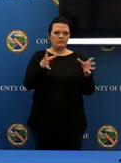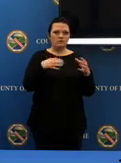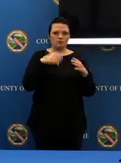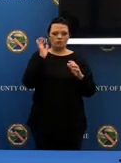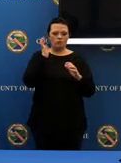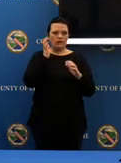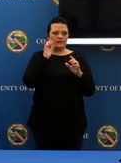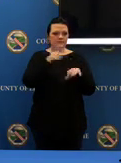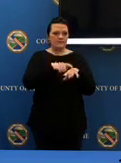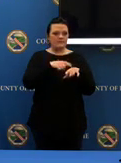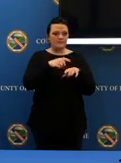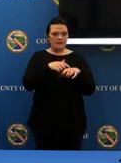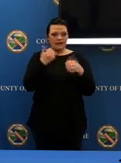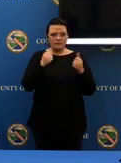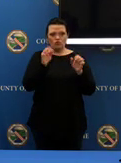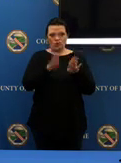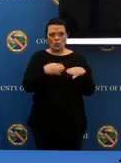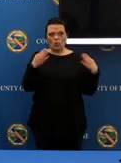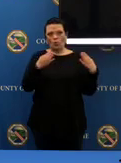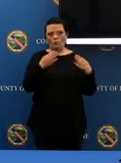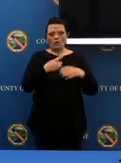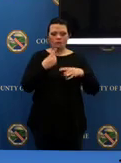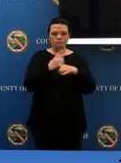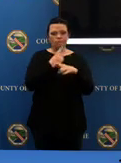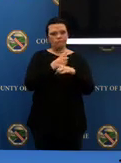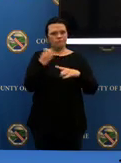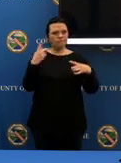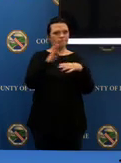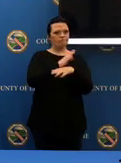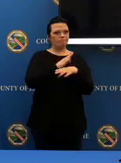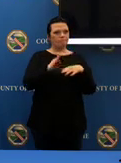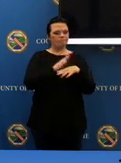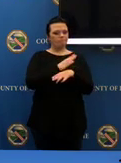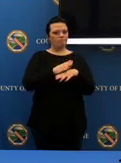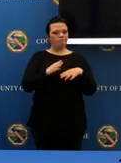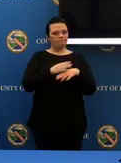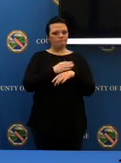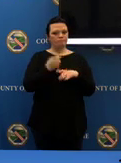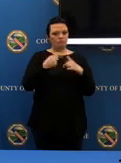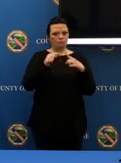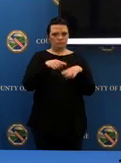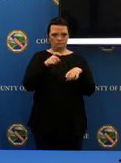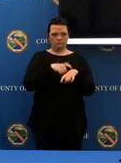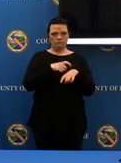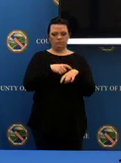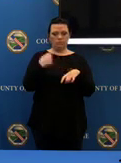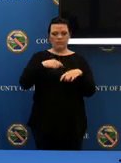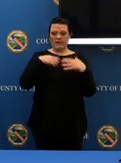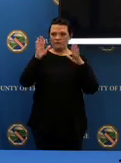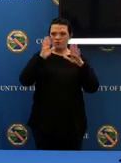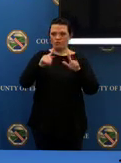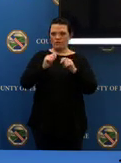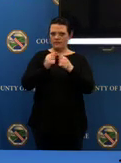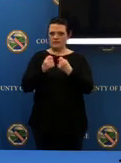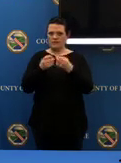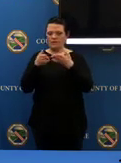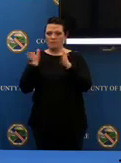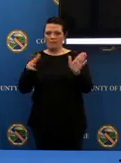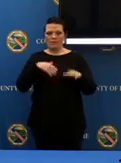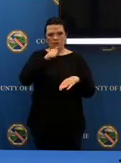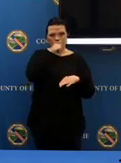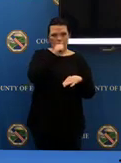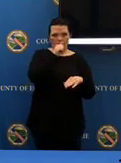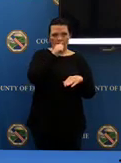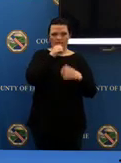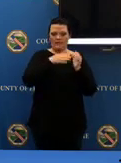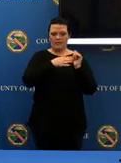speed once it is safe to do so. We've assembled a great team of both public sector and private sector leaders who